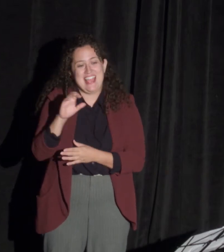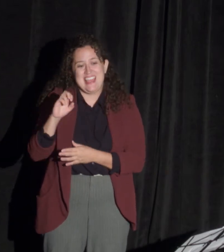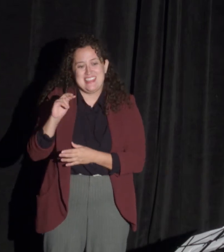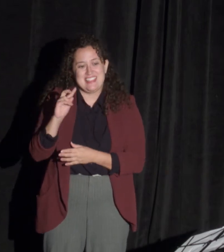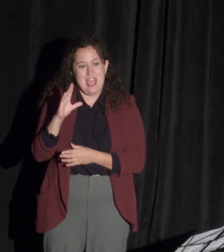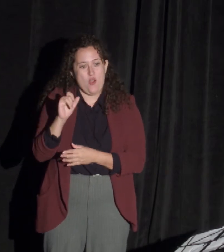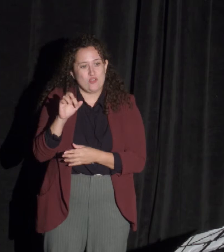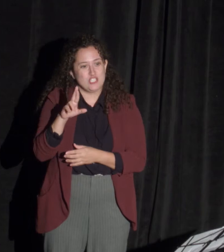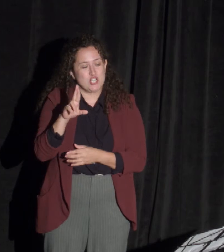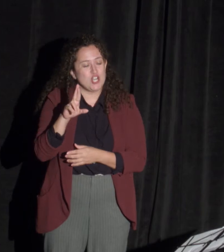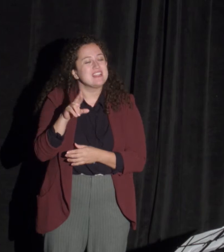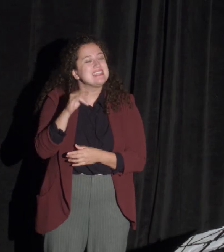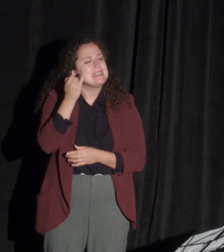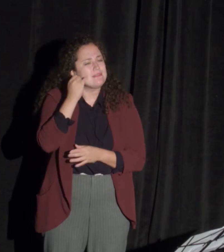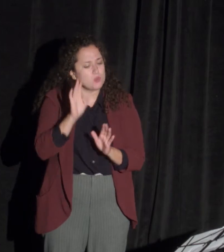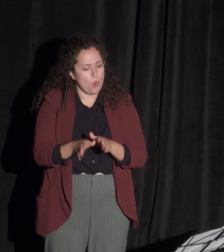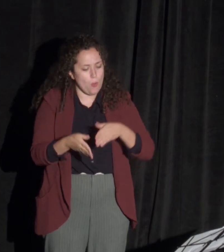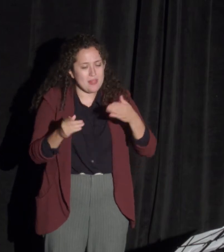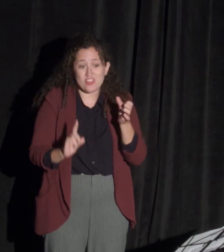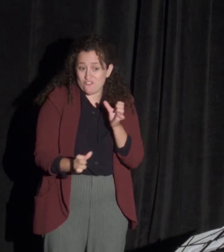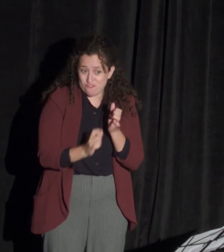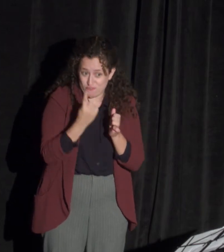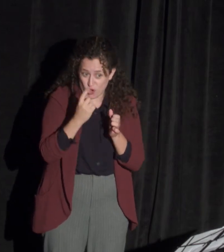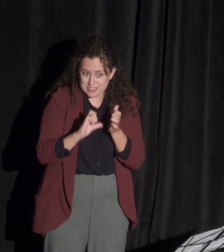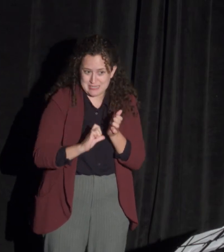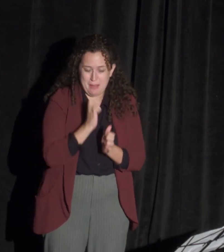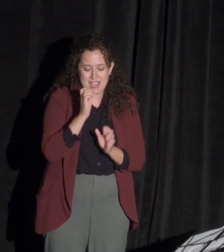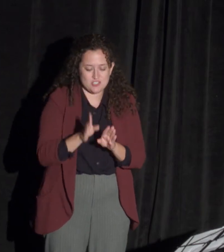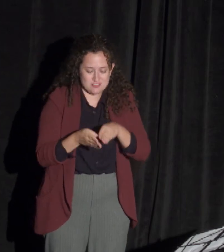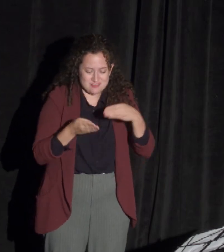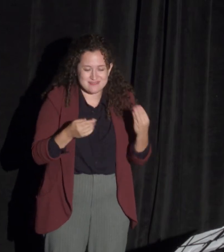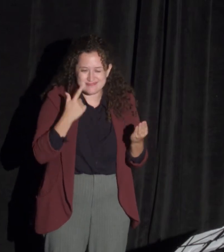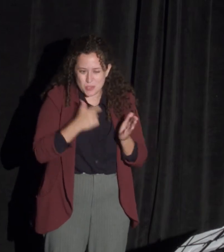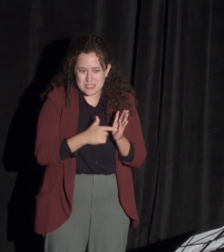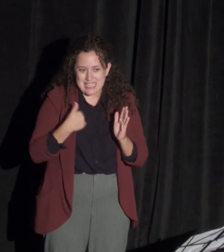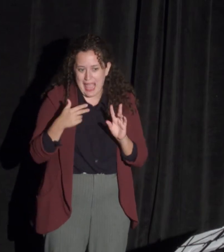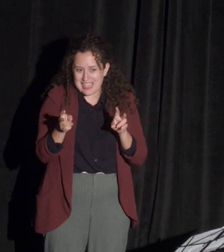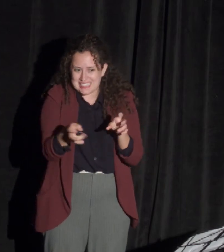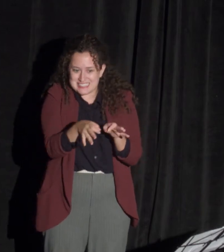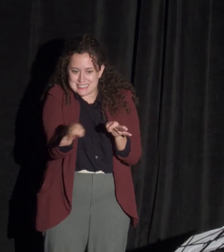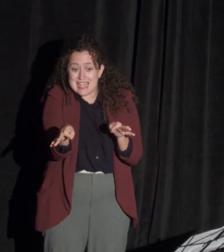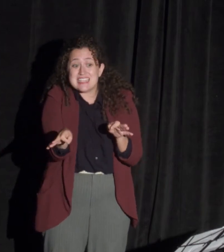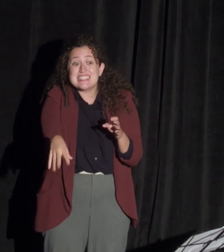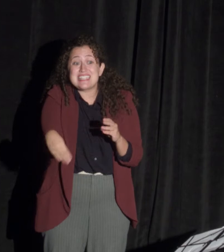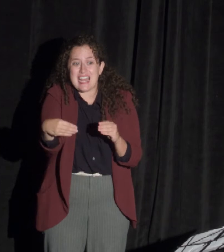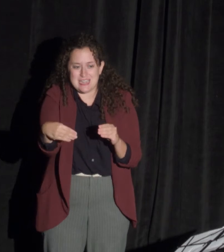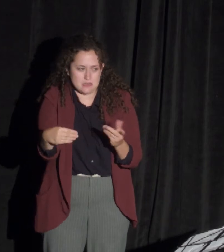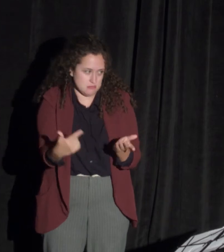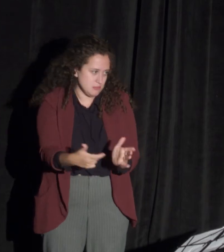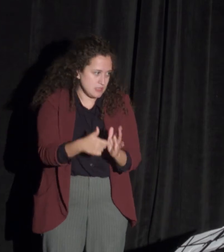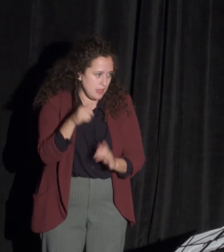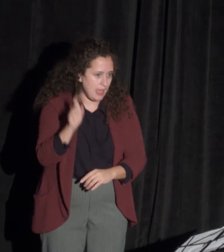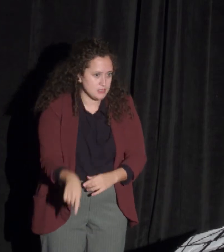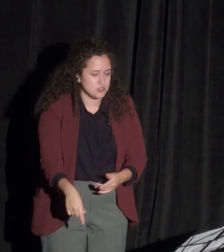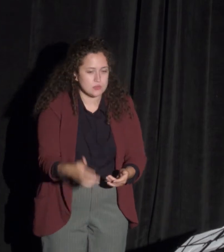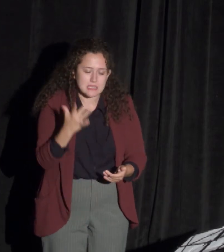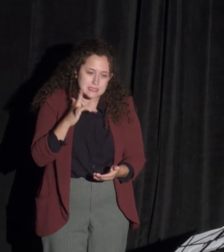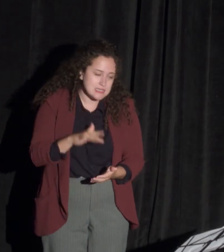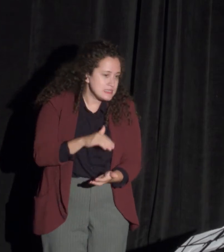A Desolation Called Peace, you can see that I cited it because I kind of had to. It's that central. It's a hook into the